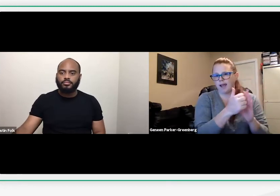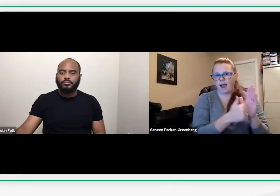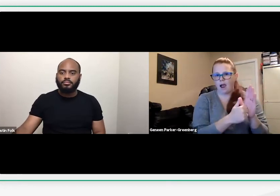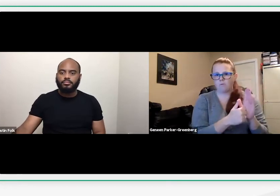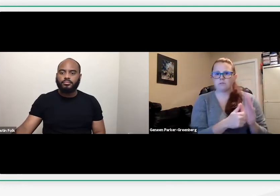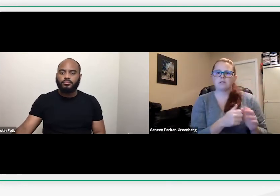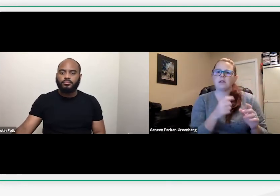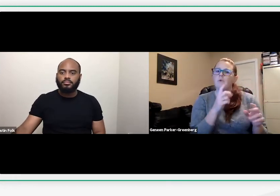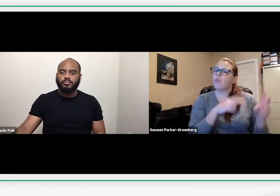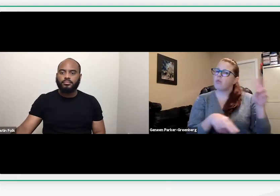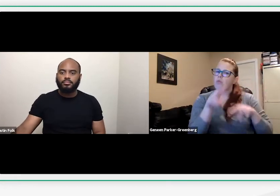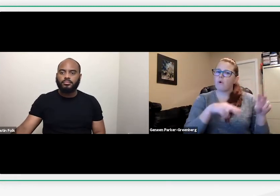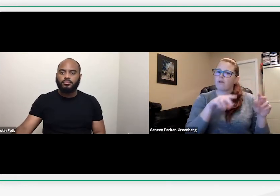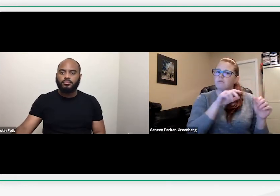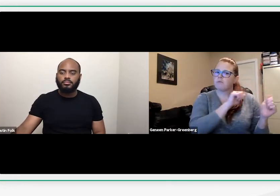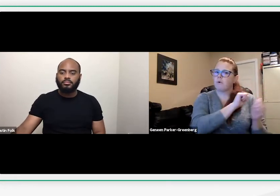institutions,